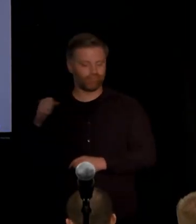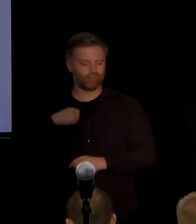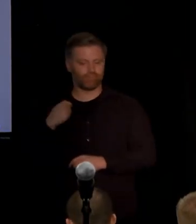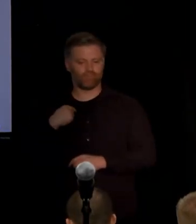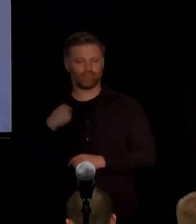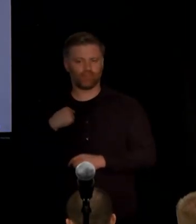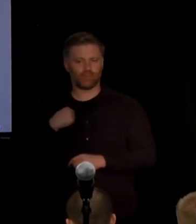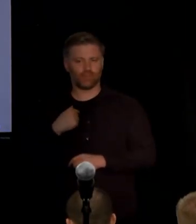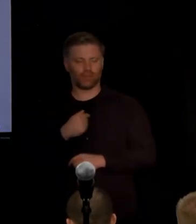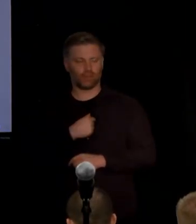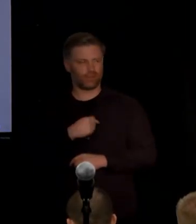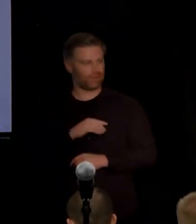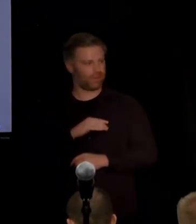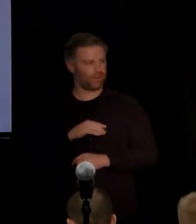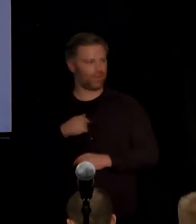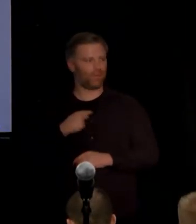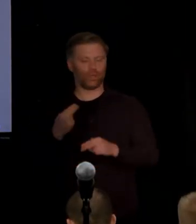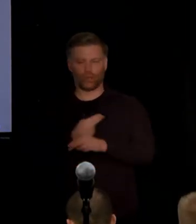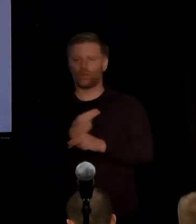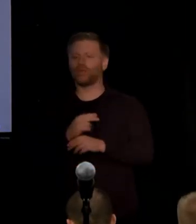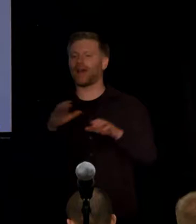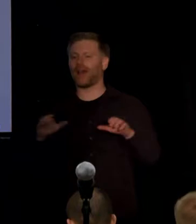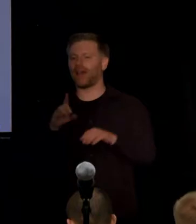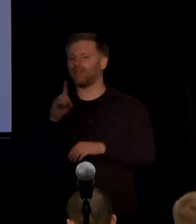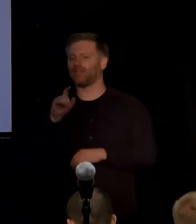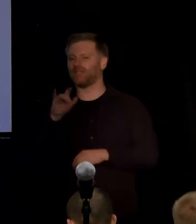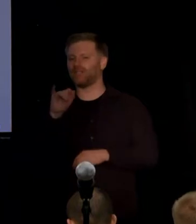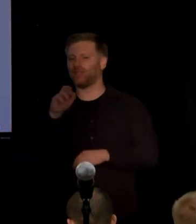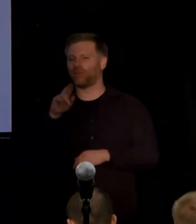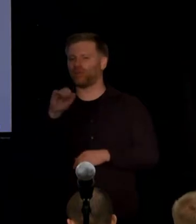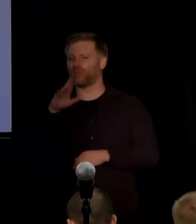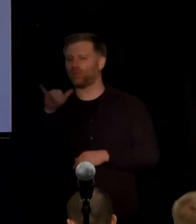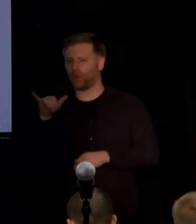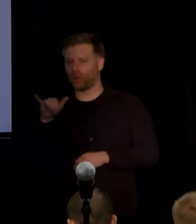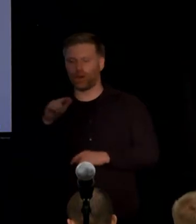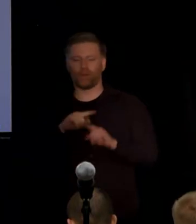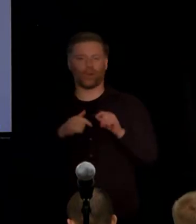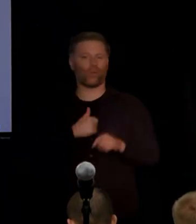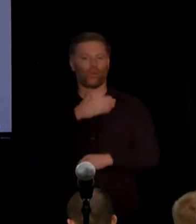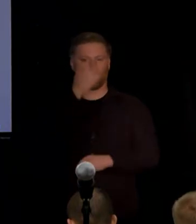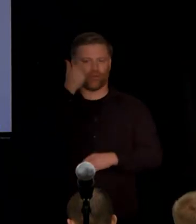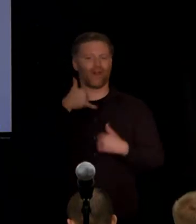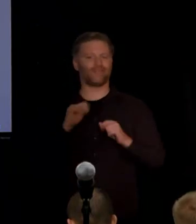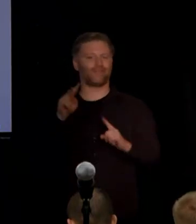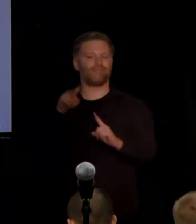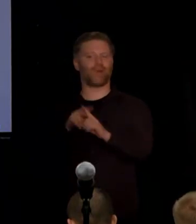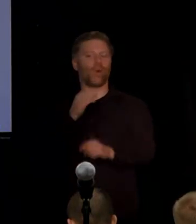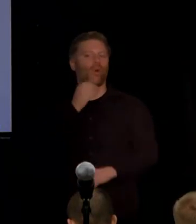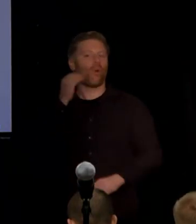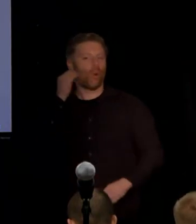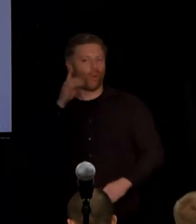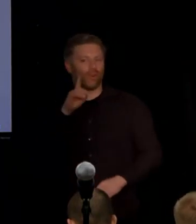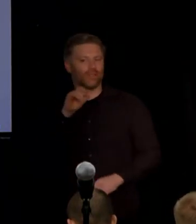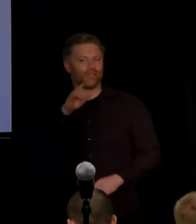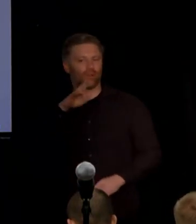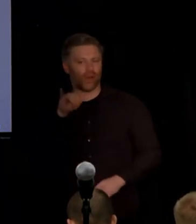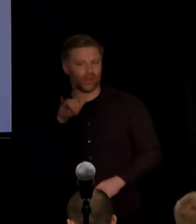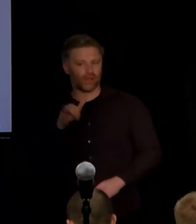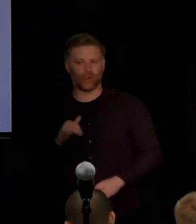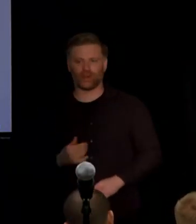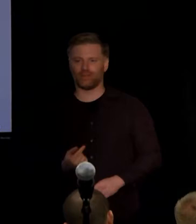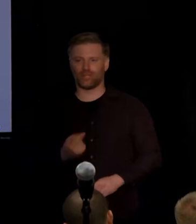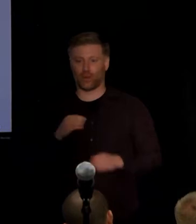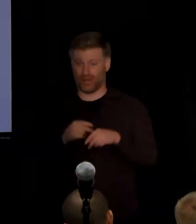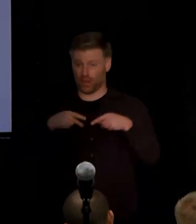we were binding to Active Directory, and we had forgotten that we still have home directories assigned. And there was one checkbox in